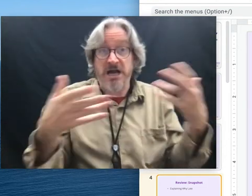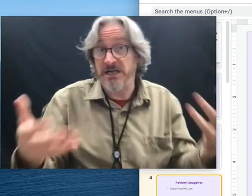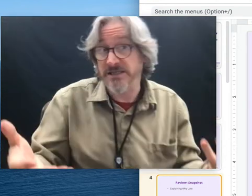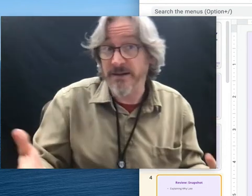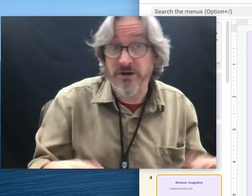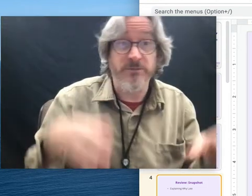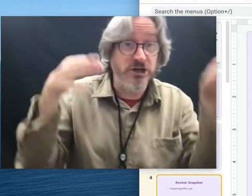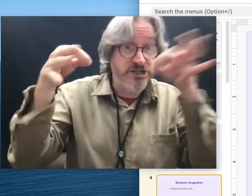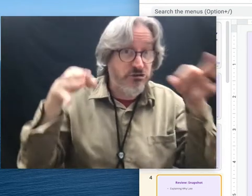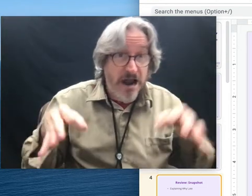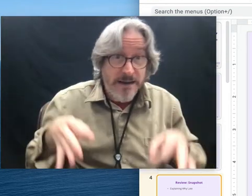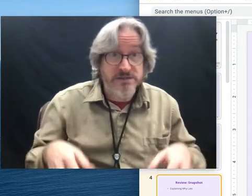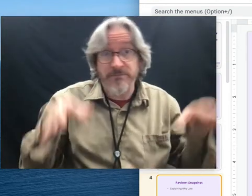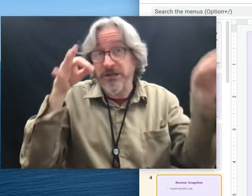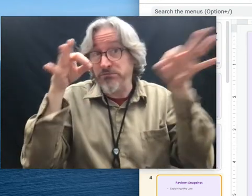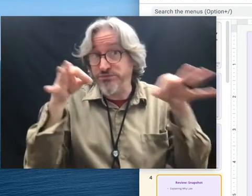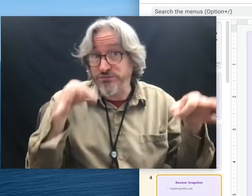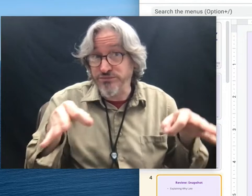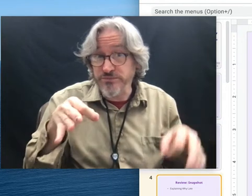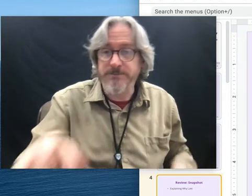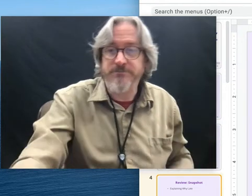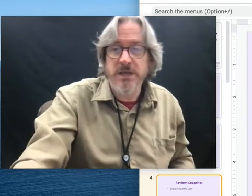a concept, right? I'm going to describe something.